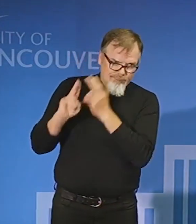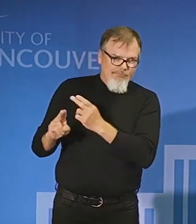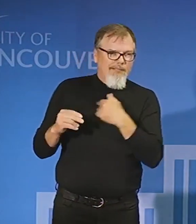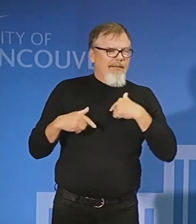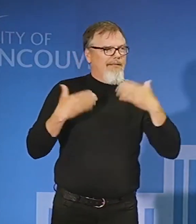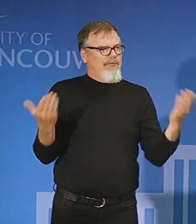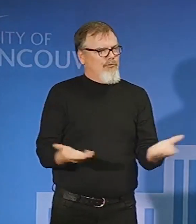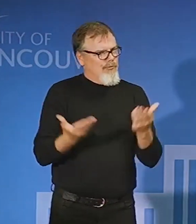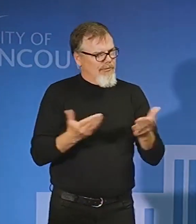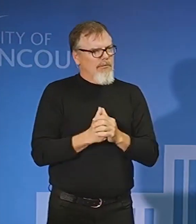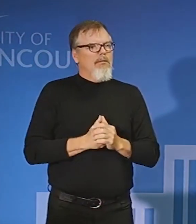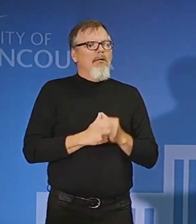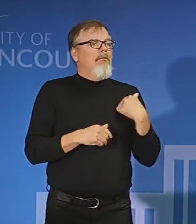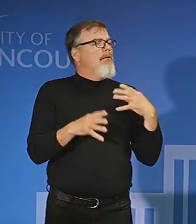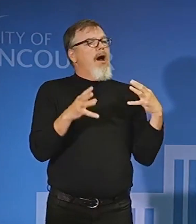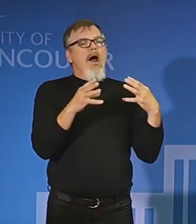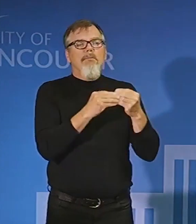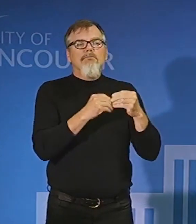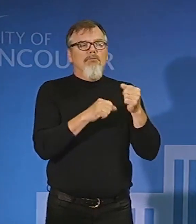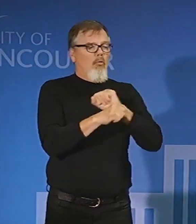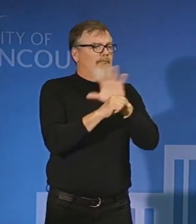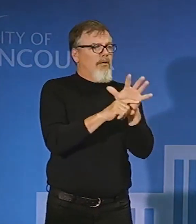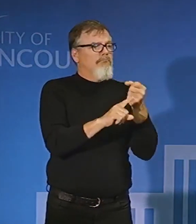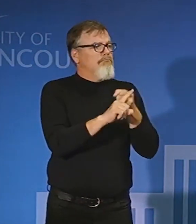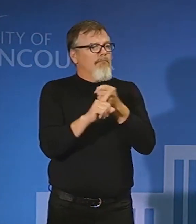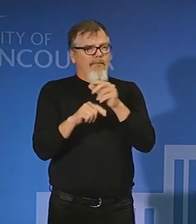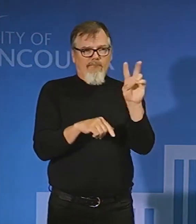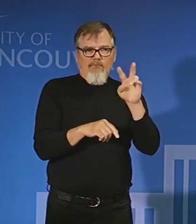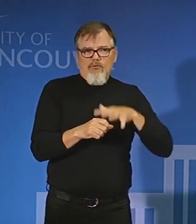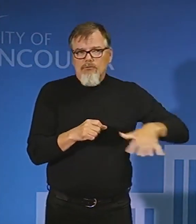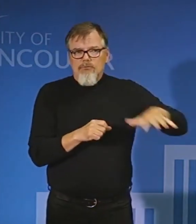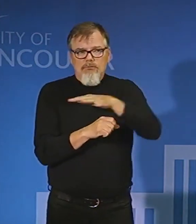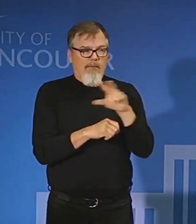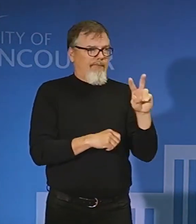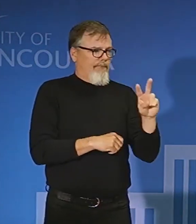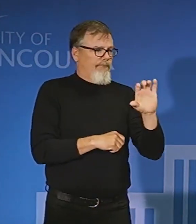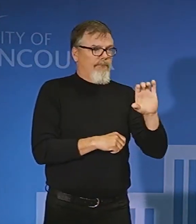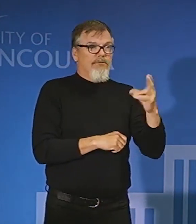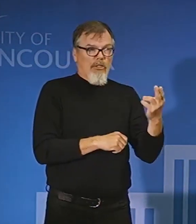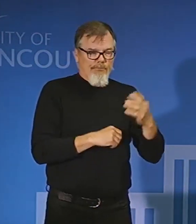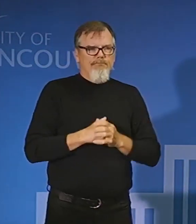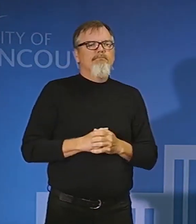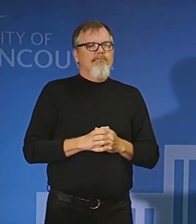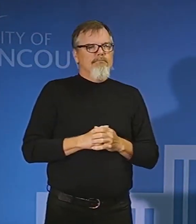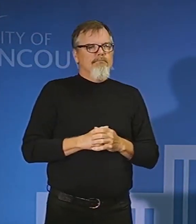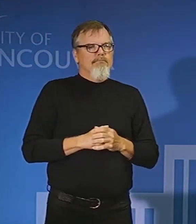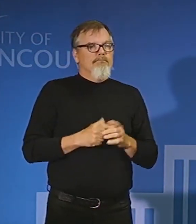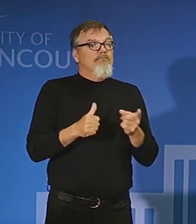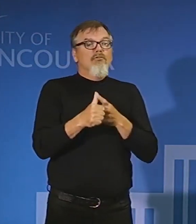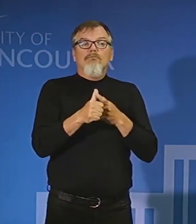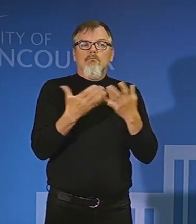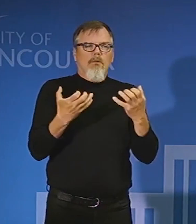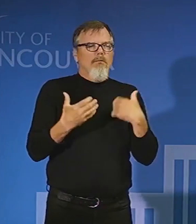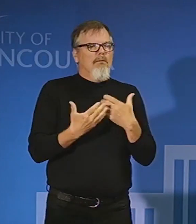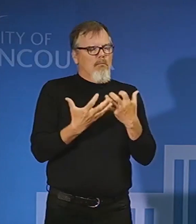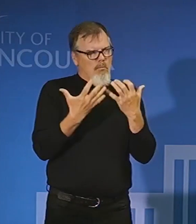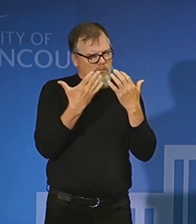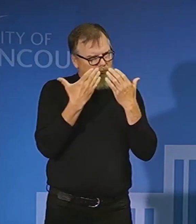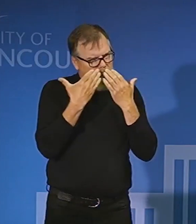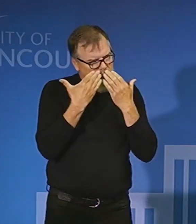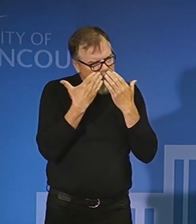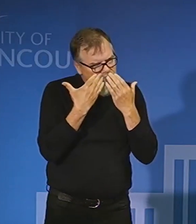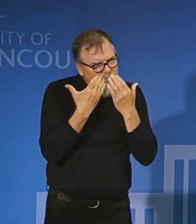on the COVID-19 outbreak here in Vancouver and Vancouver Coastal Health. And the first thing I would like to do is to thank the citizens of